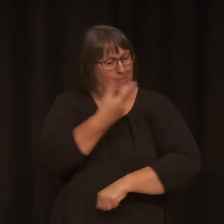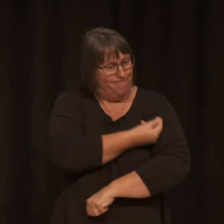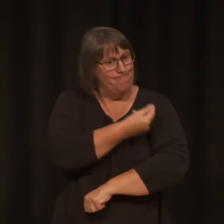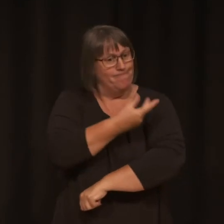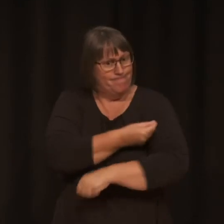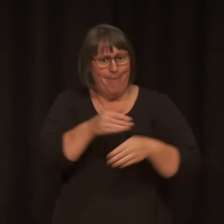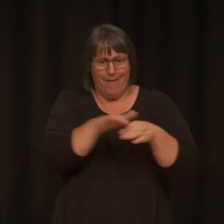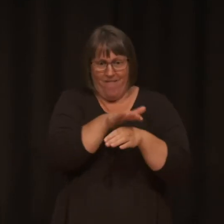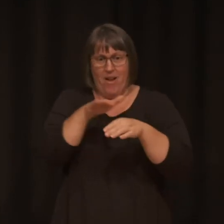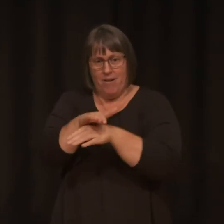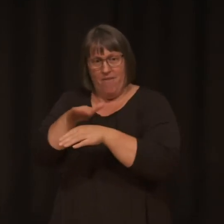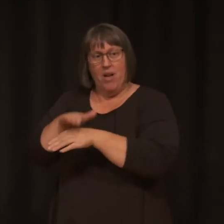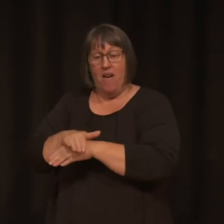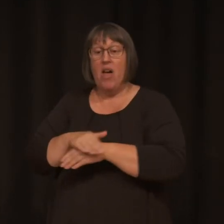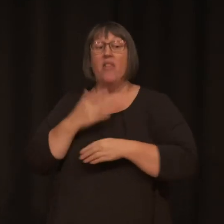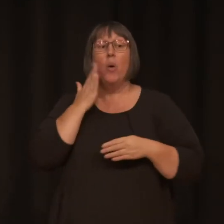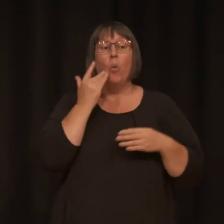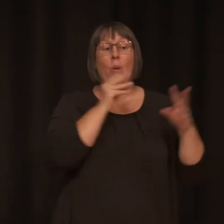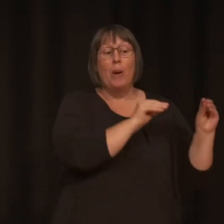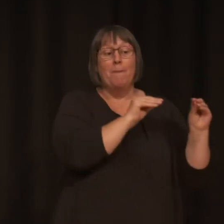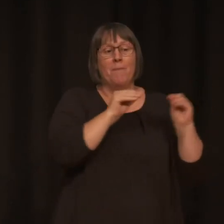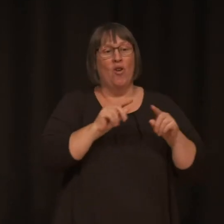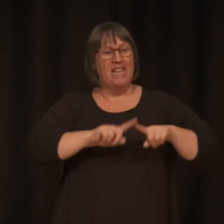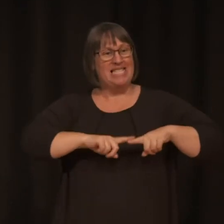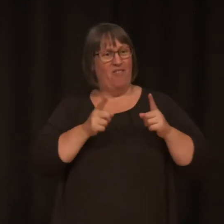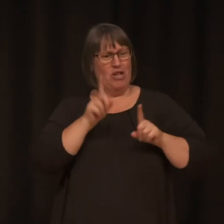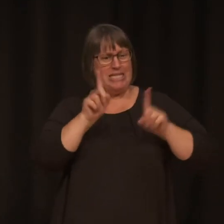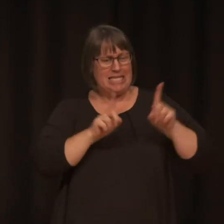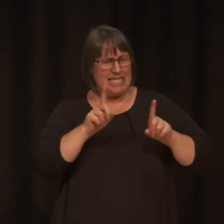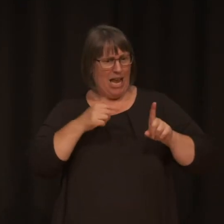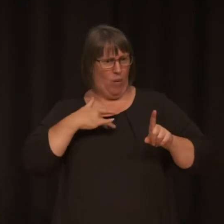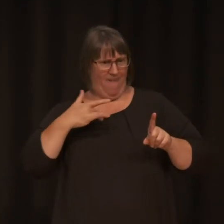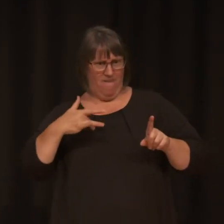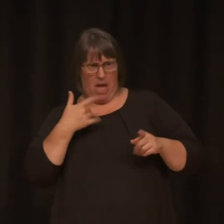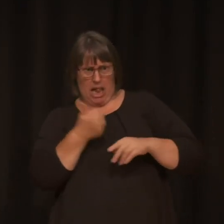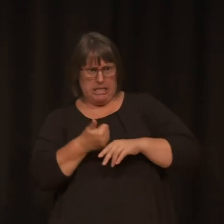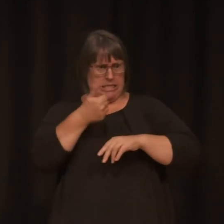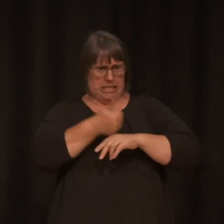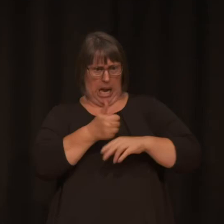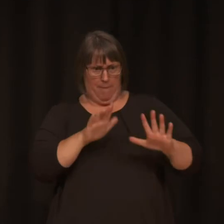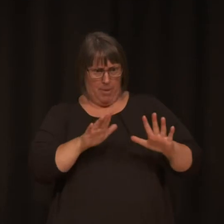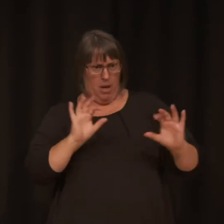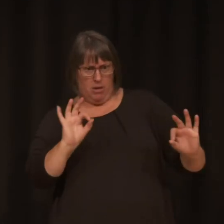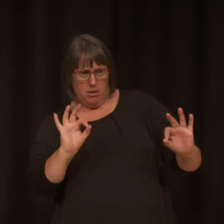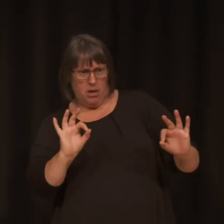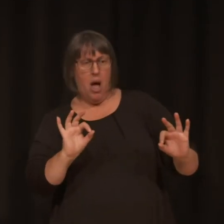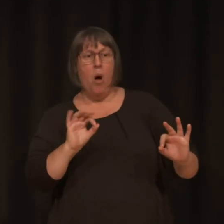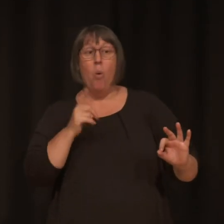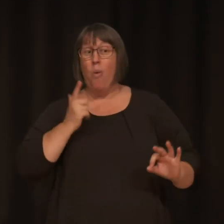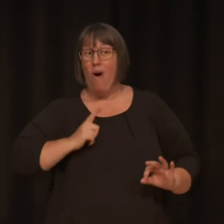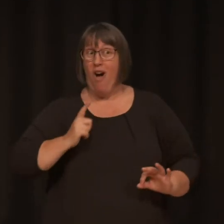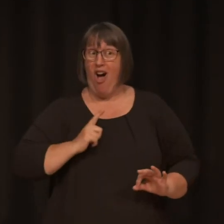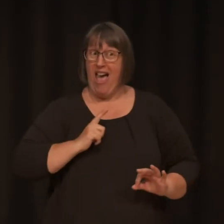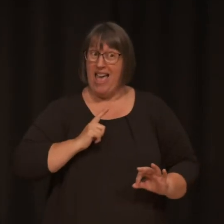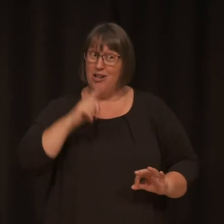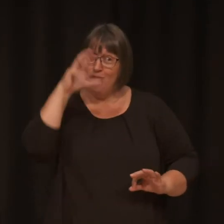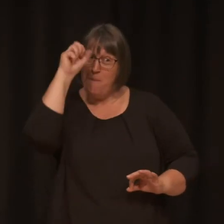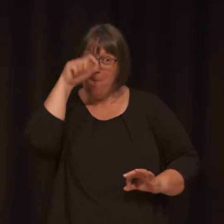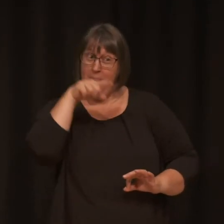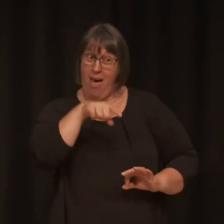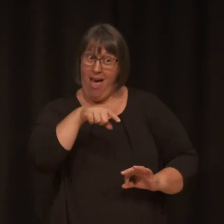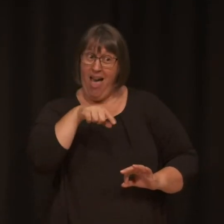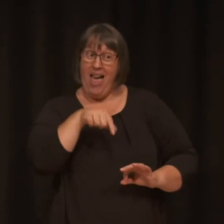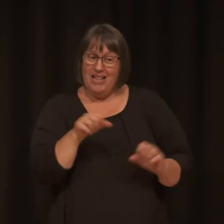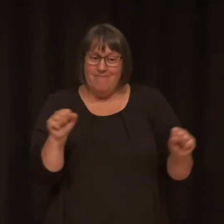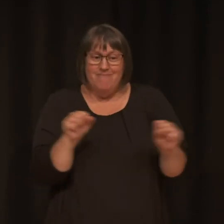different cities, it gives us the chance to test the logistical arrangements, which are quite complex when you're transporting a vaccine that needs